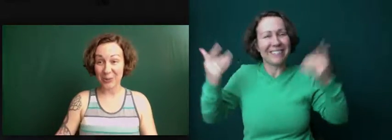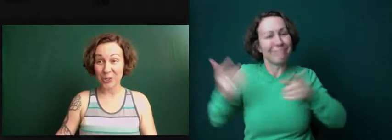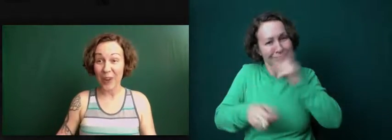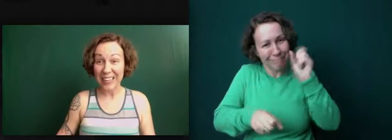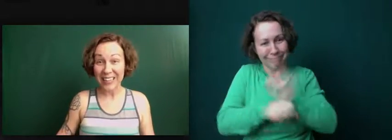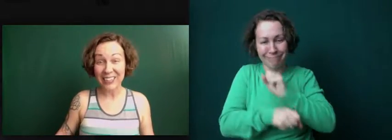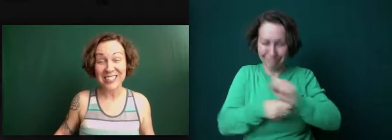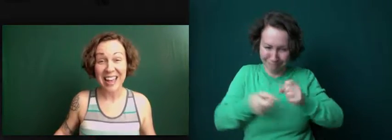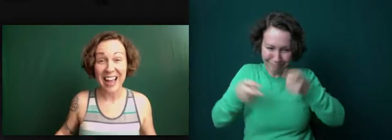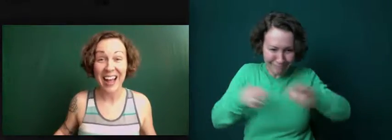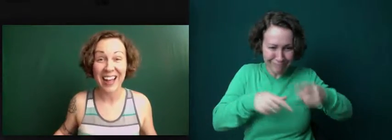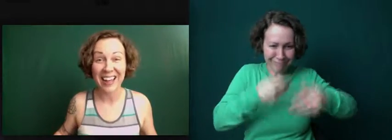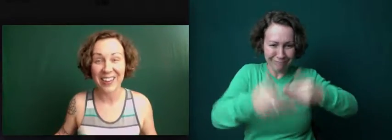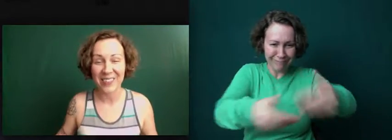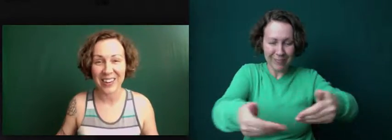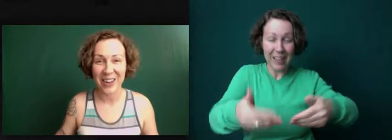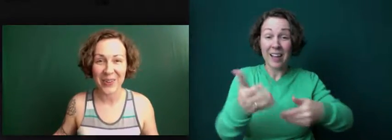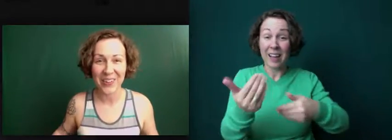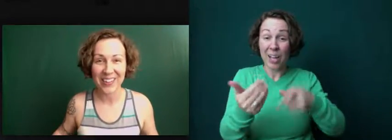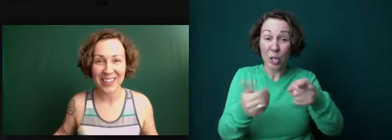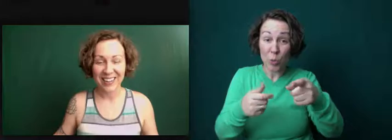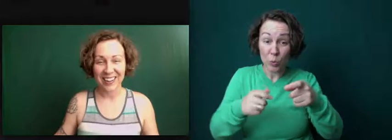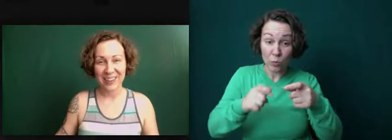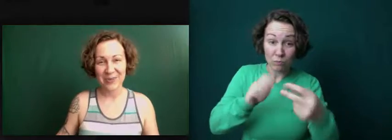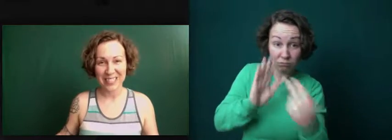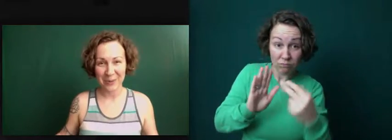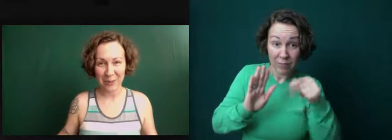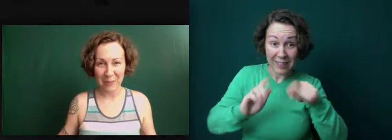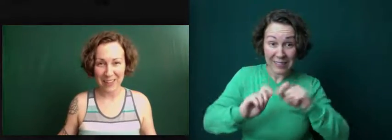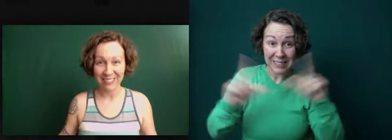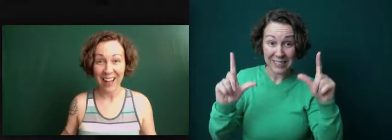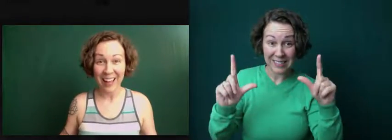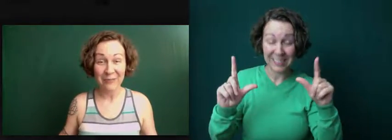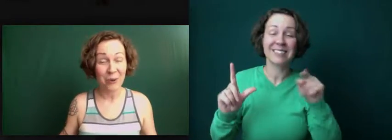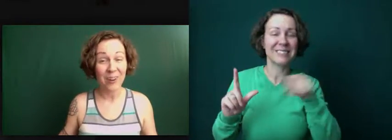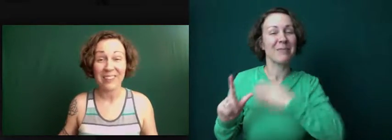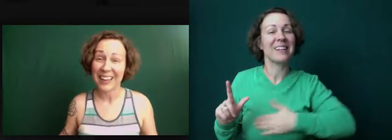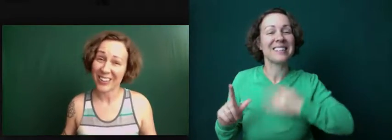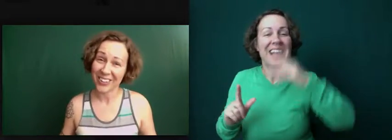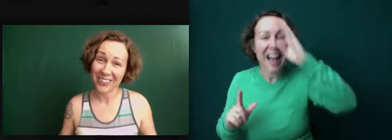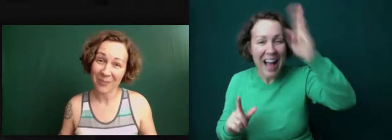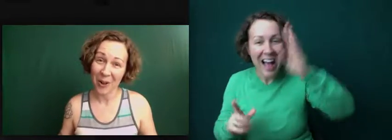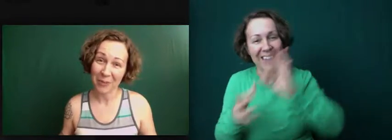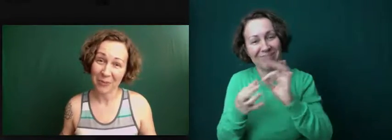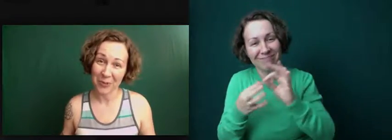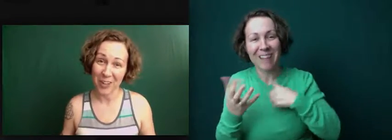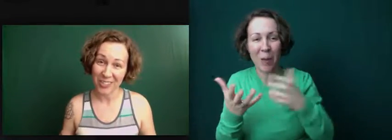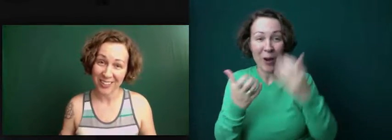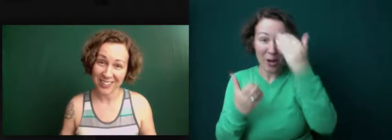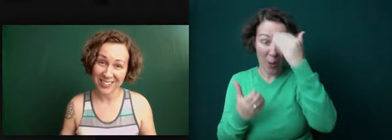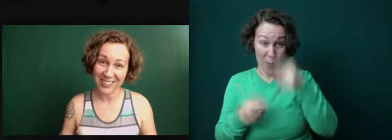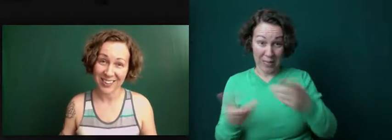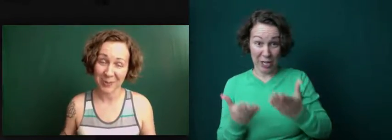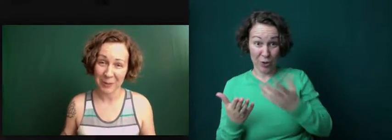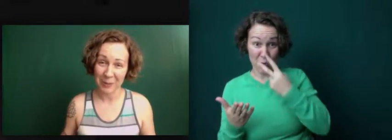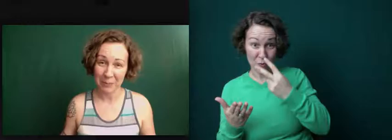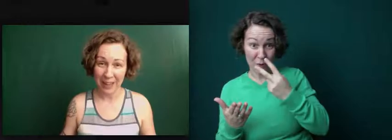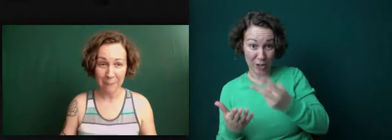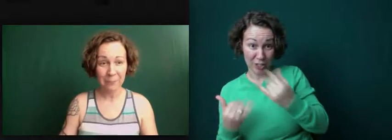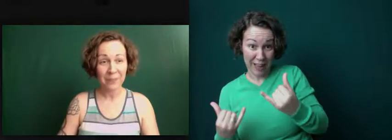you join here, say hi. I want to know who's here with me live or later. Welcome if you're watching this on